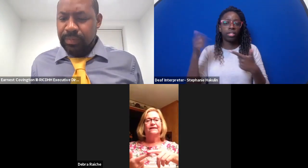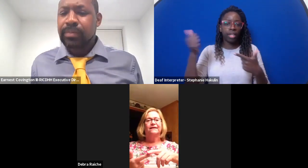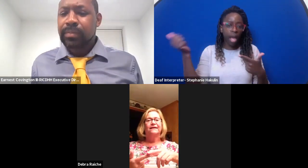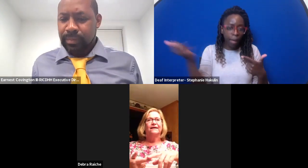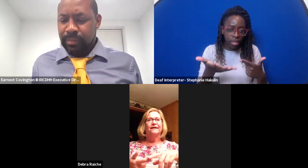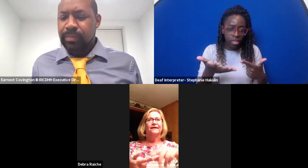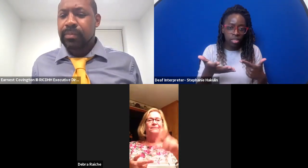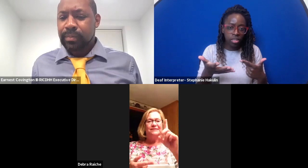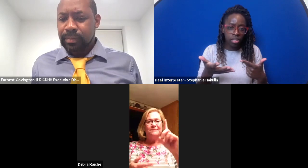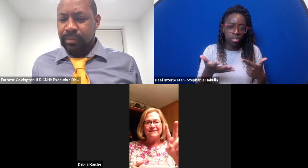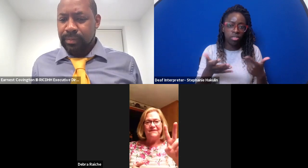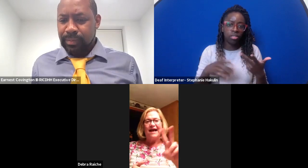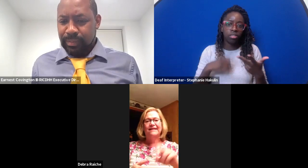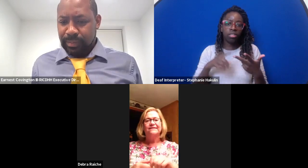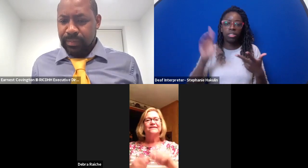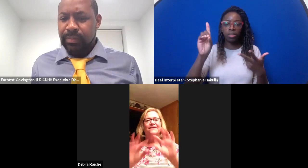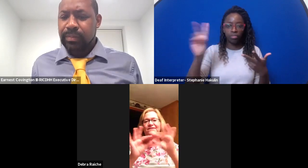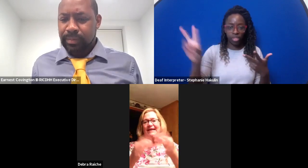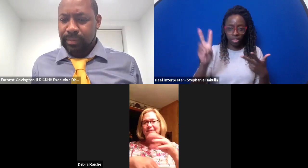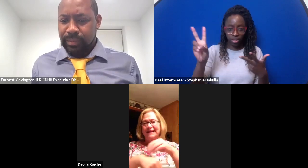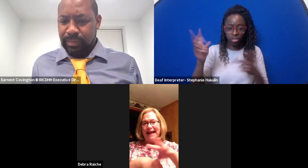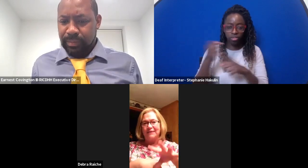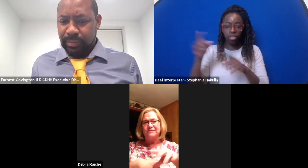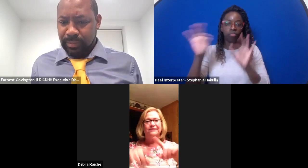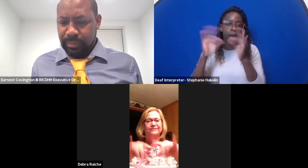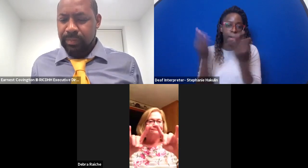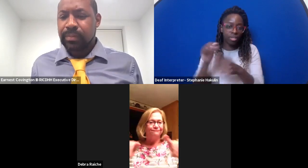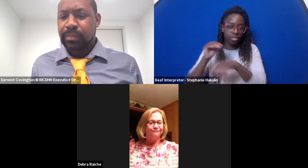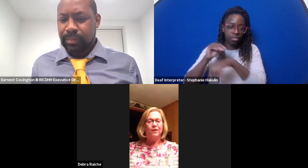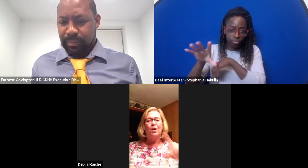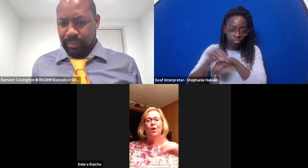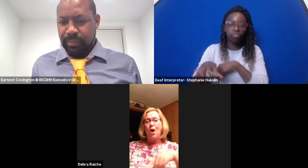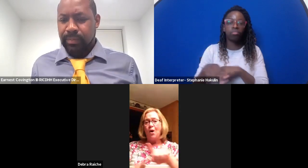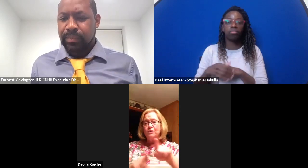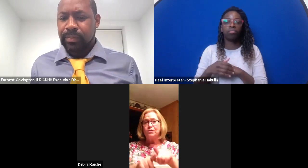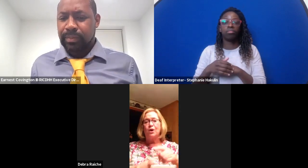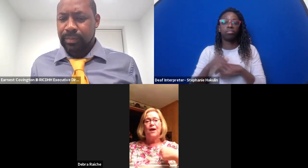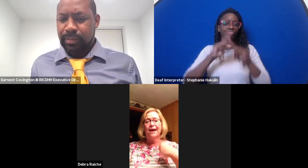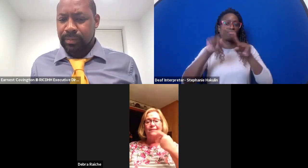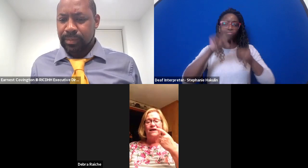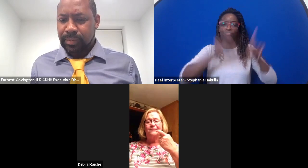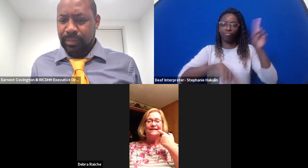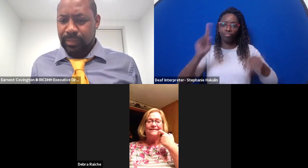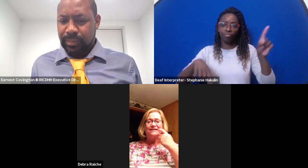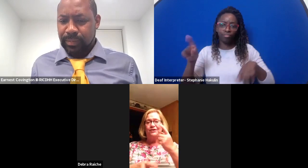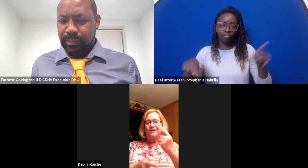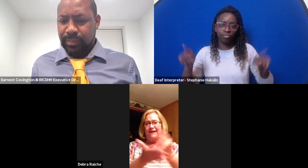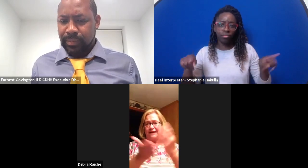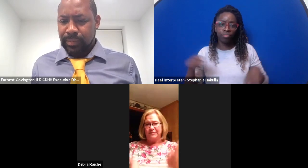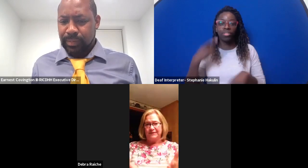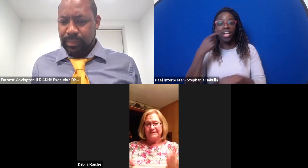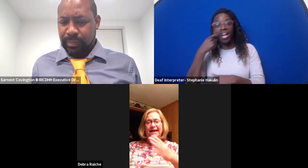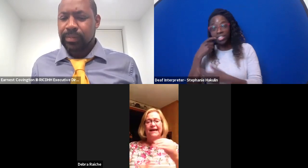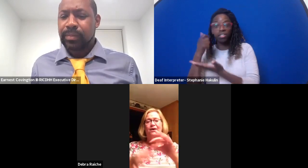recovery. It could be from drugs, drinking, domestic violence, gambling. We have counseling. We have a bunch of different